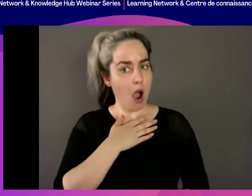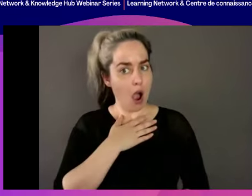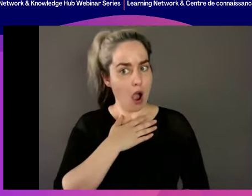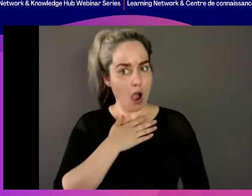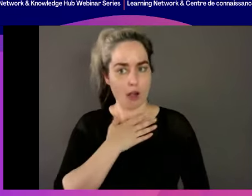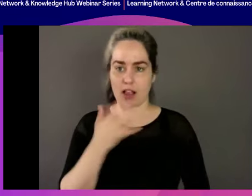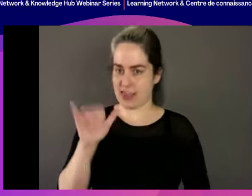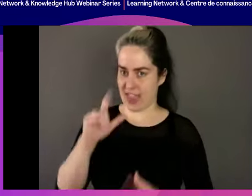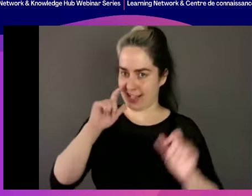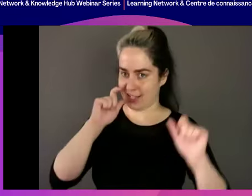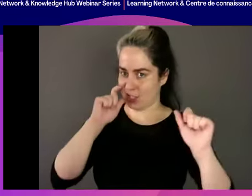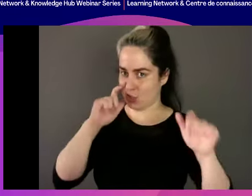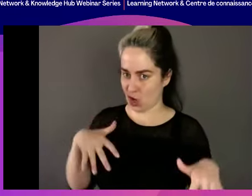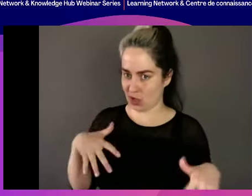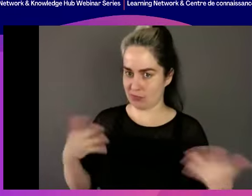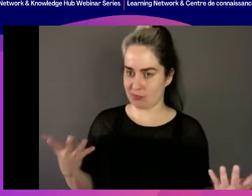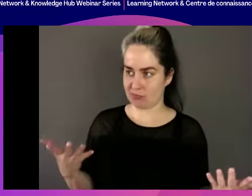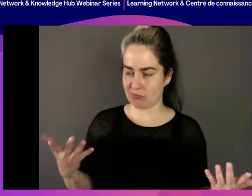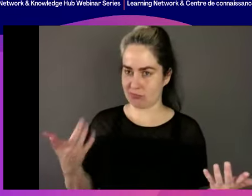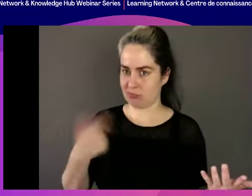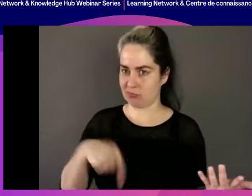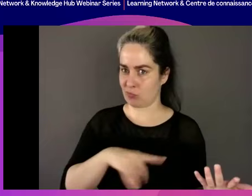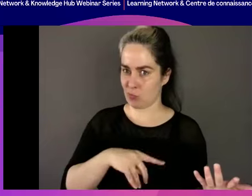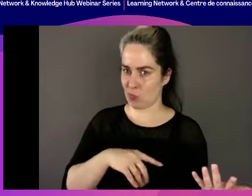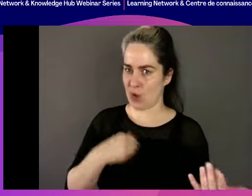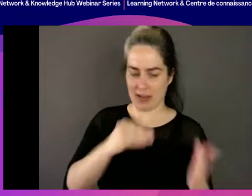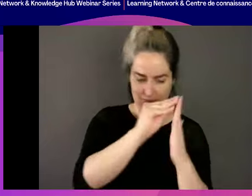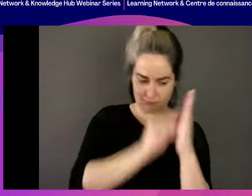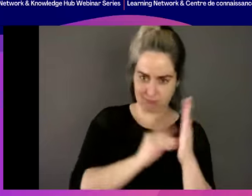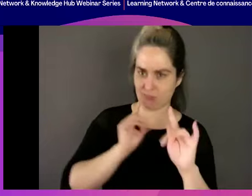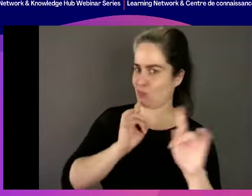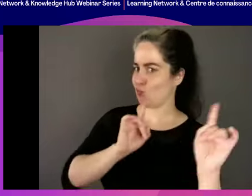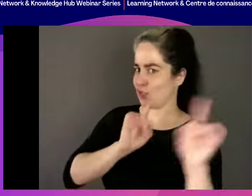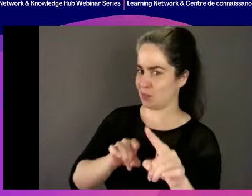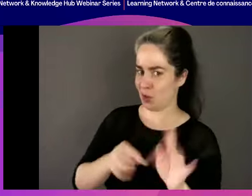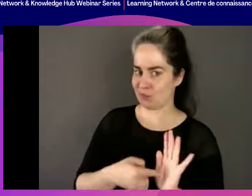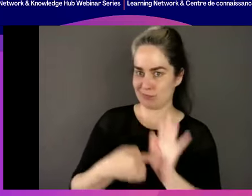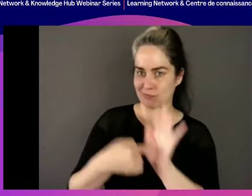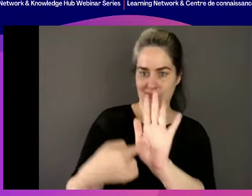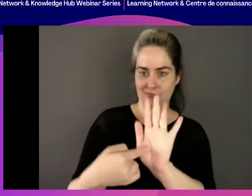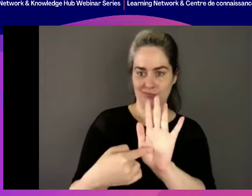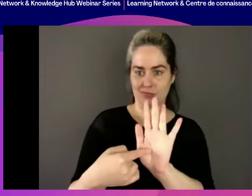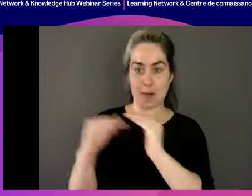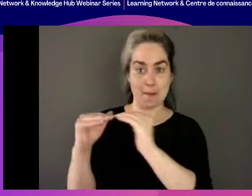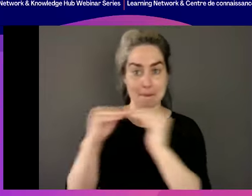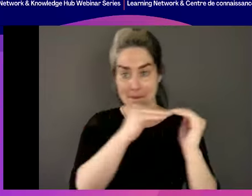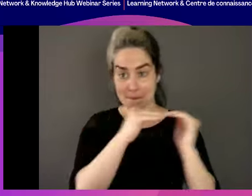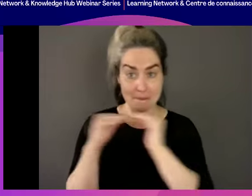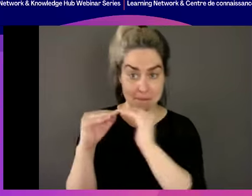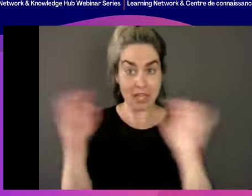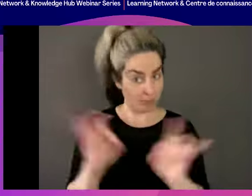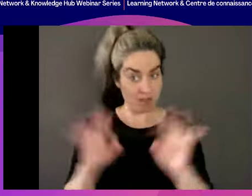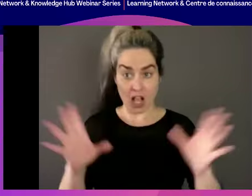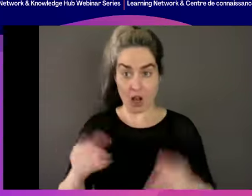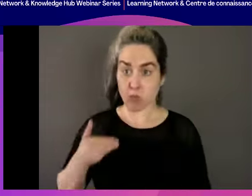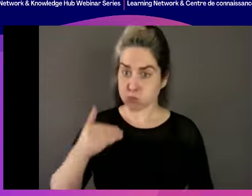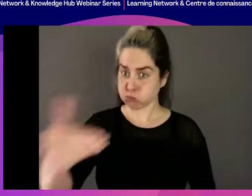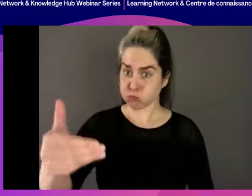we in our literature, we kind of responded to that by actually showing that peer violence is very common